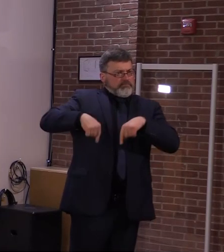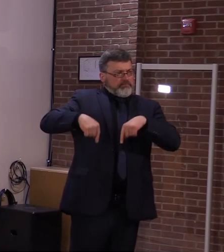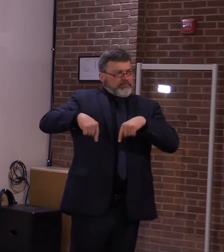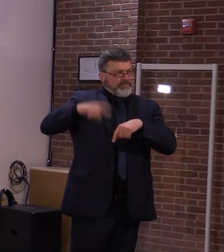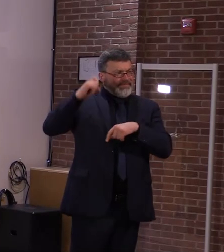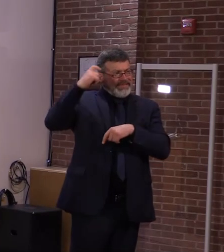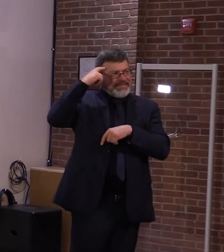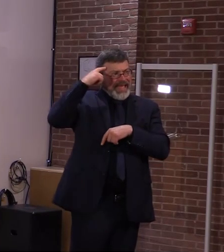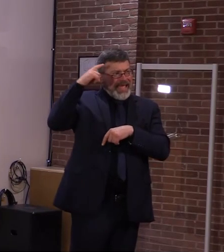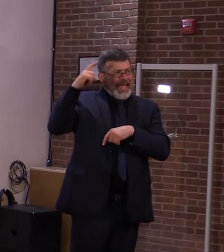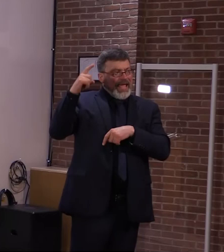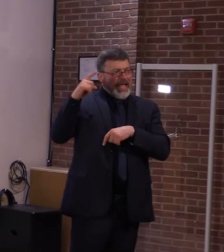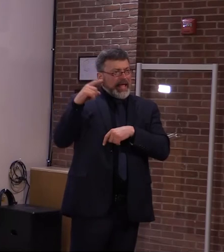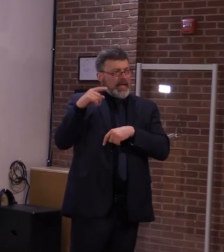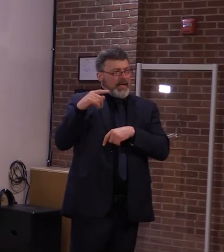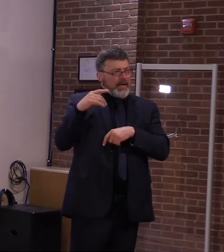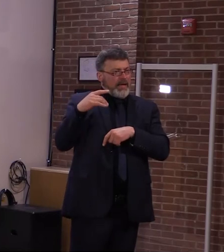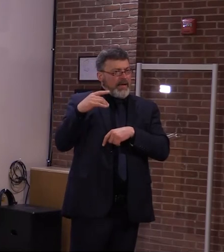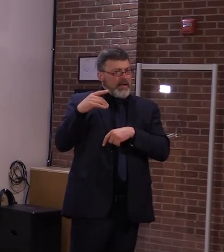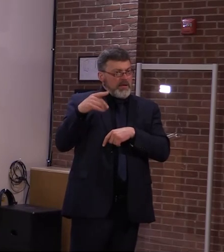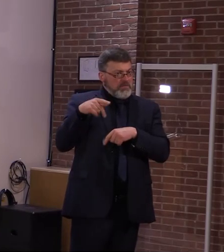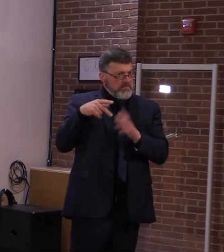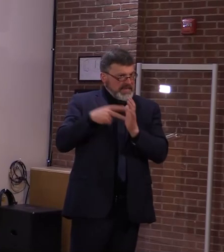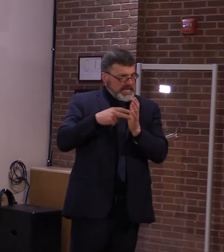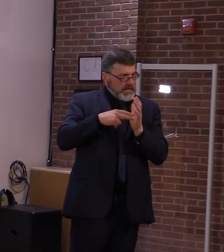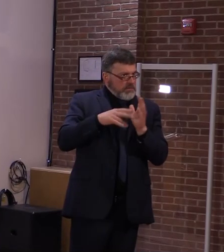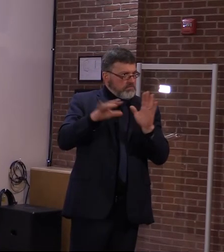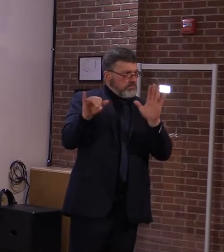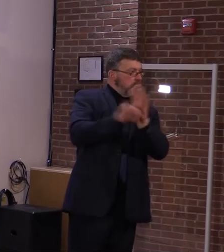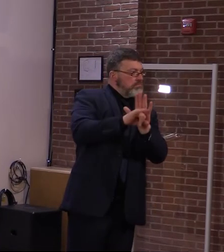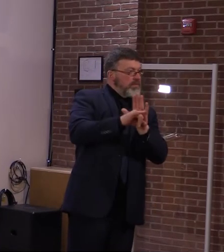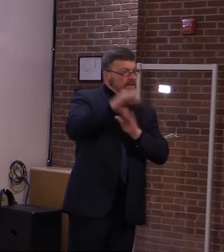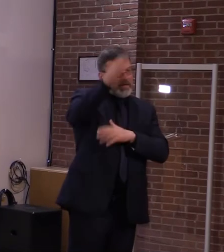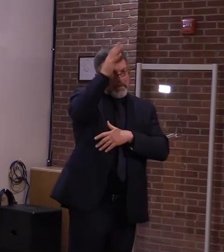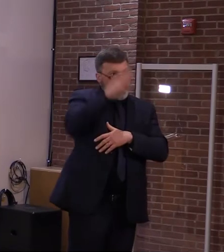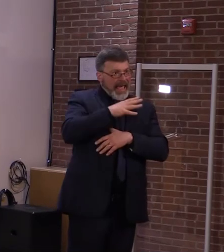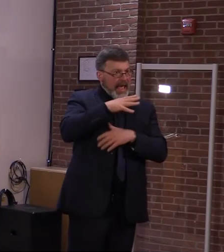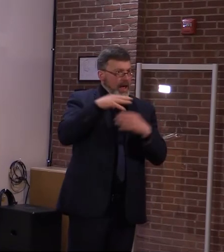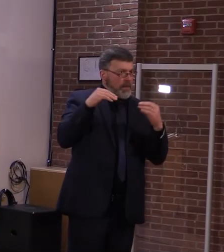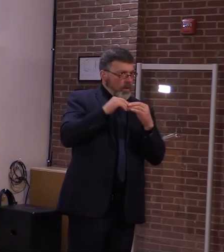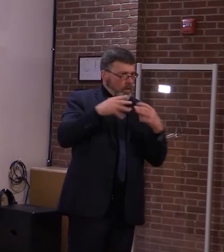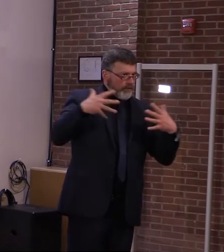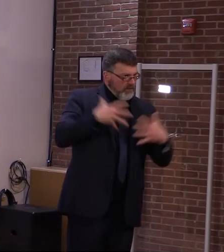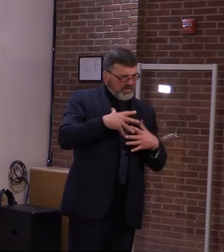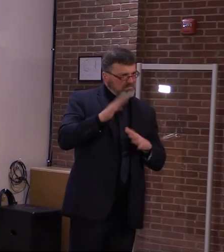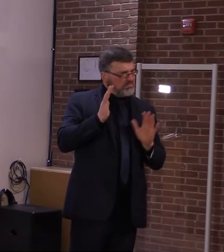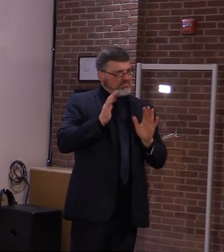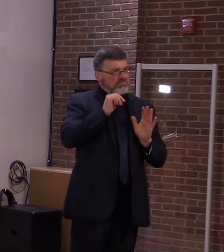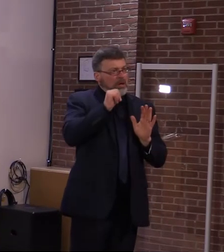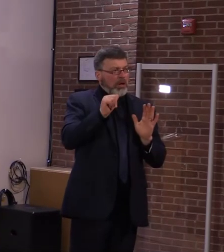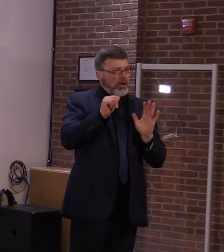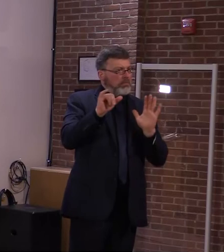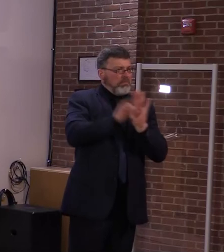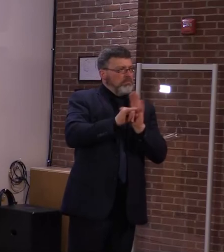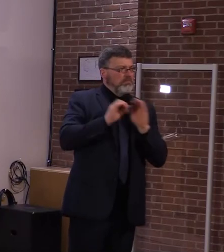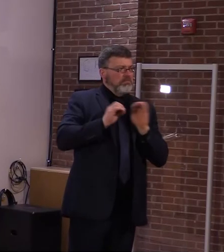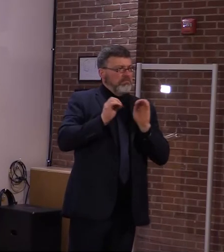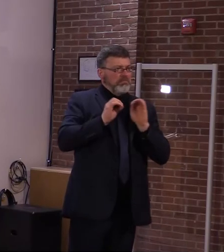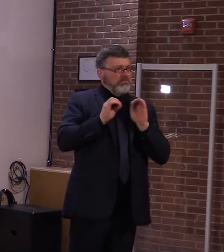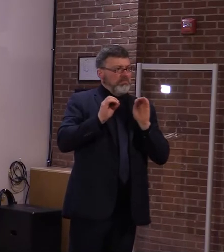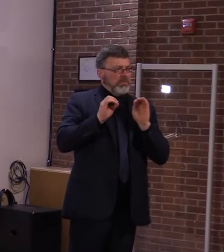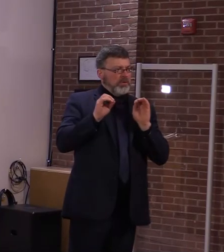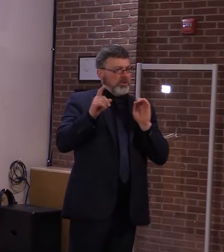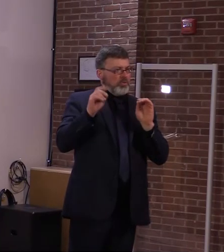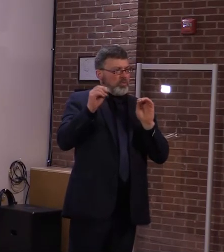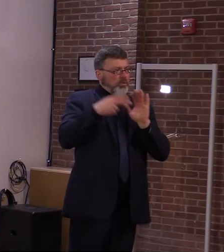at this point. So is that fair to say, that, or can you not say at this point? I don't know what the data would show, if